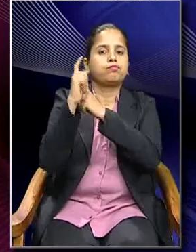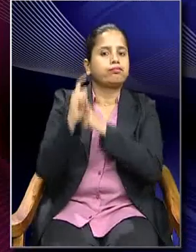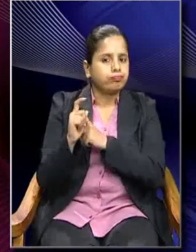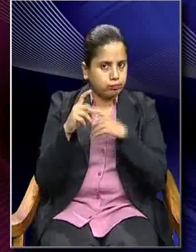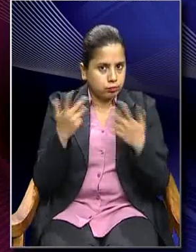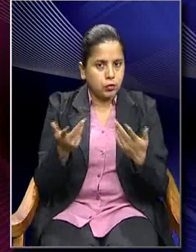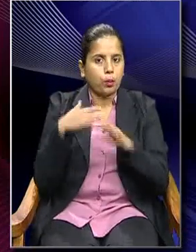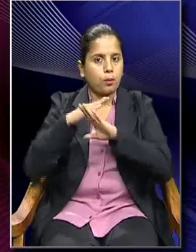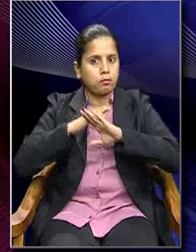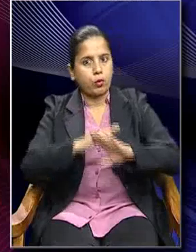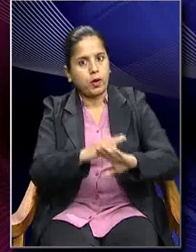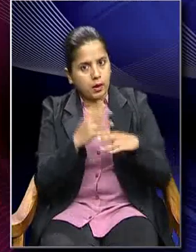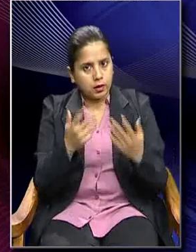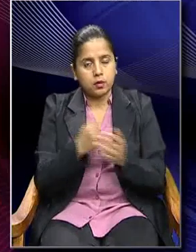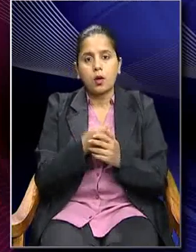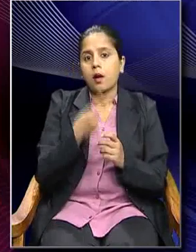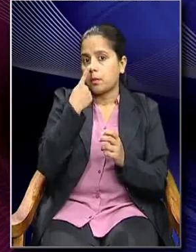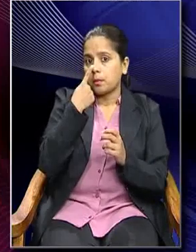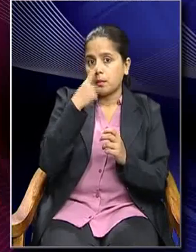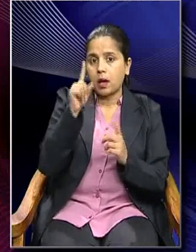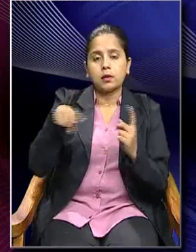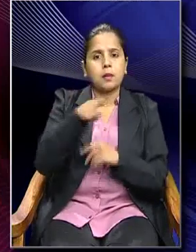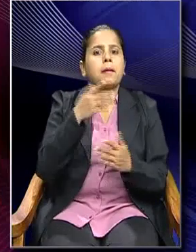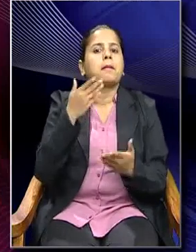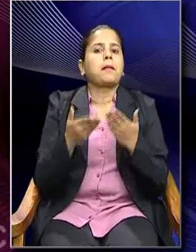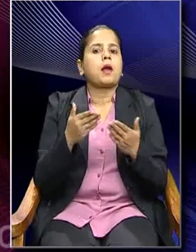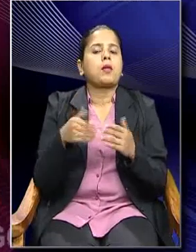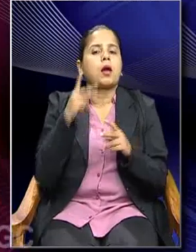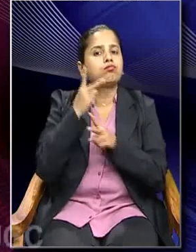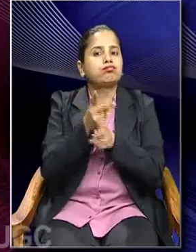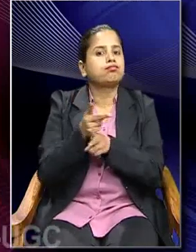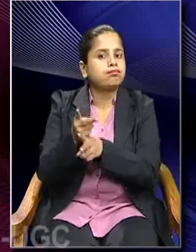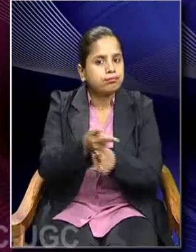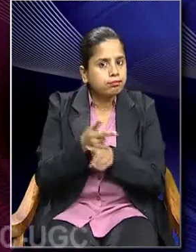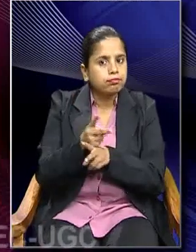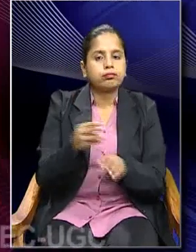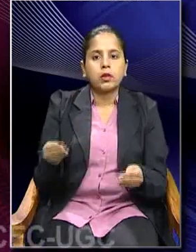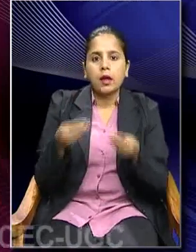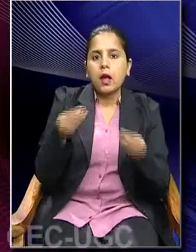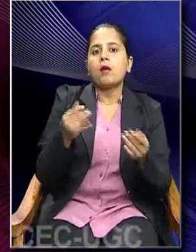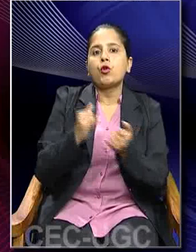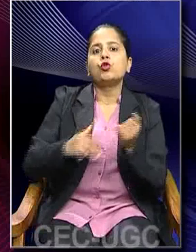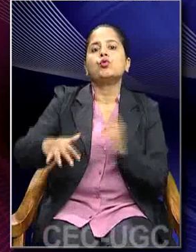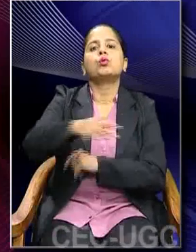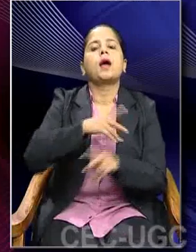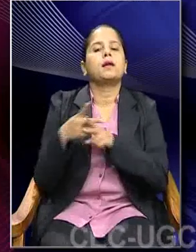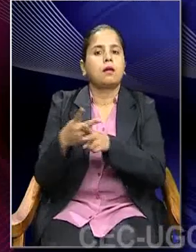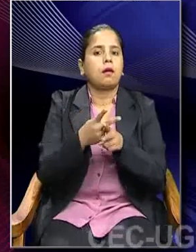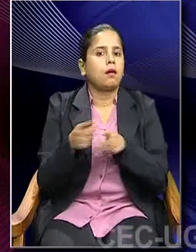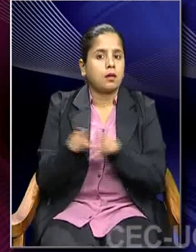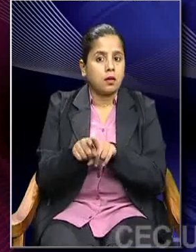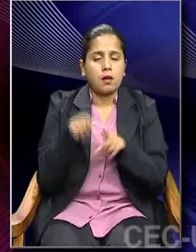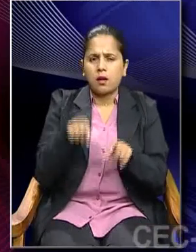as a protector, and the mother would be kind of taking care or the providing care to the society. So